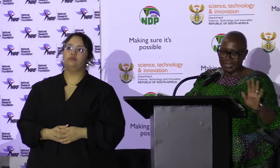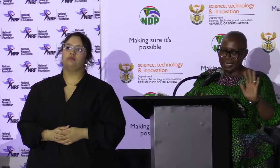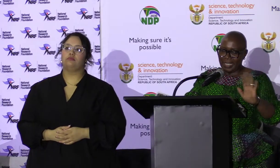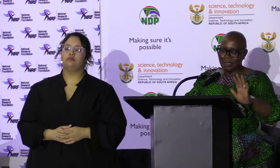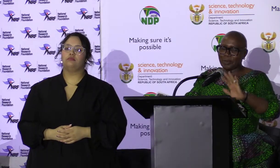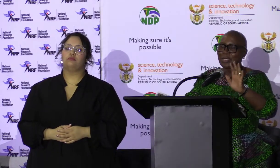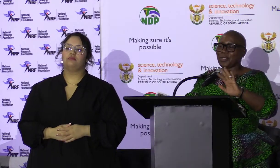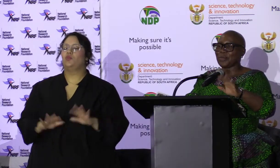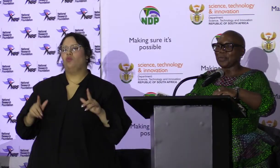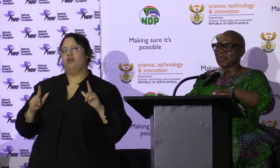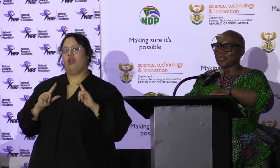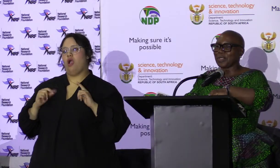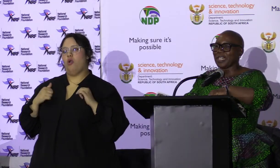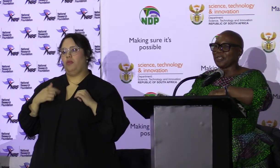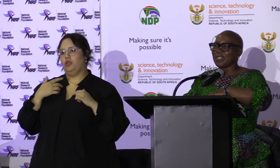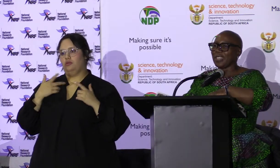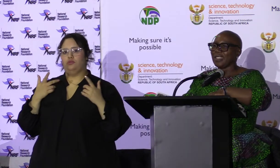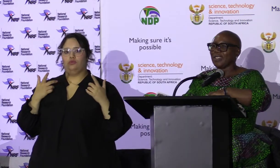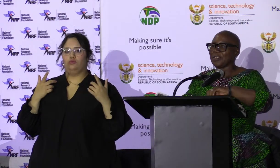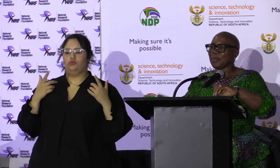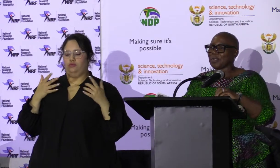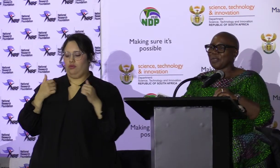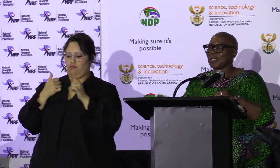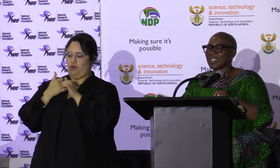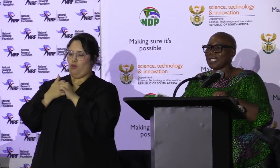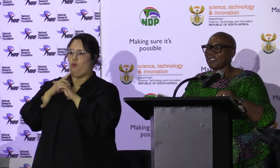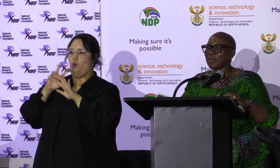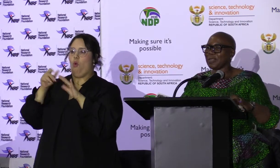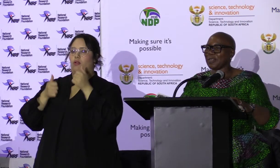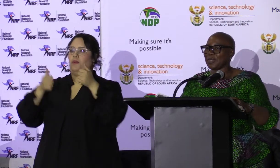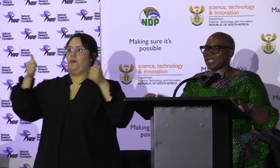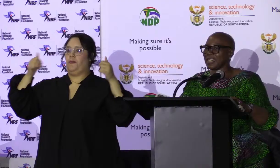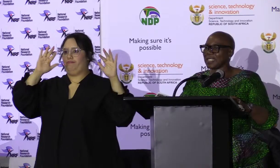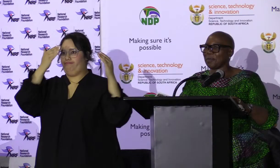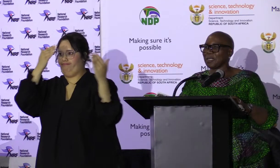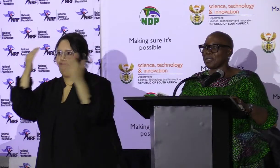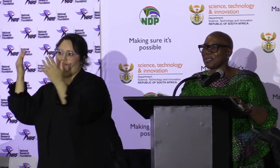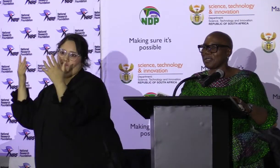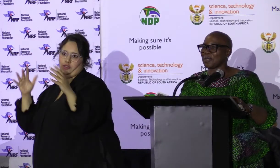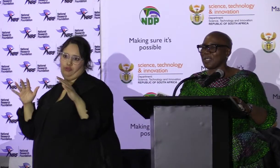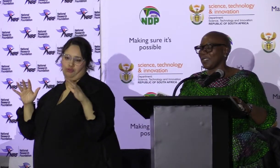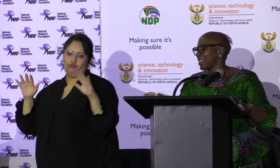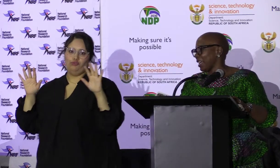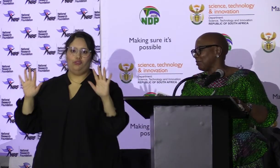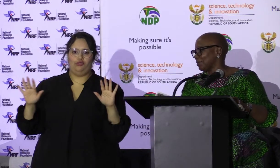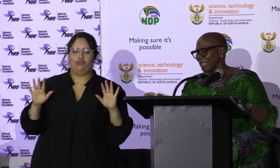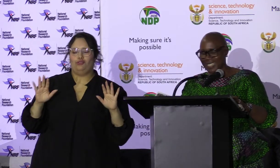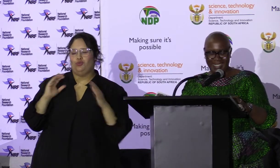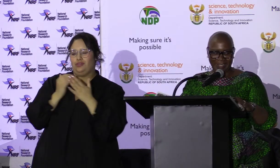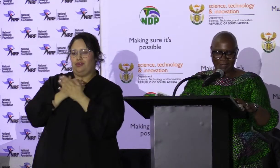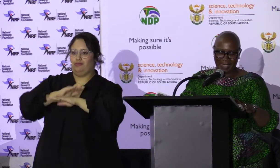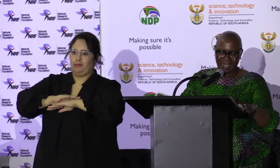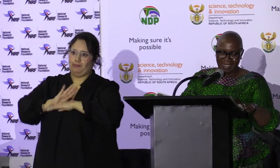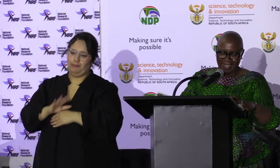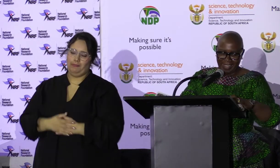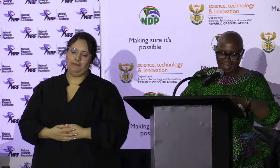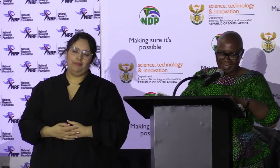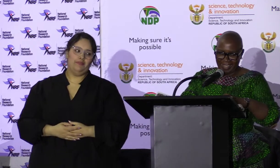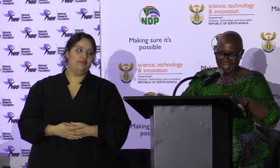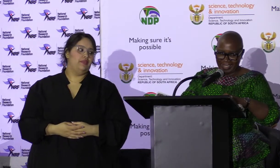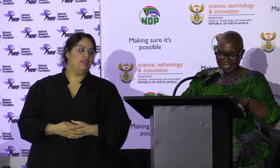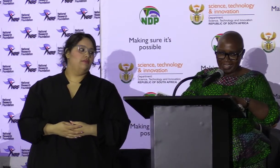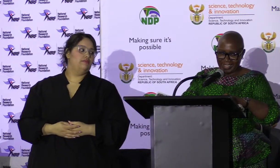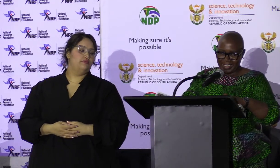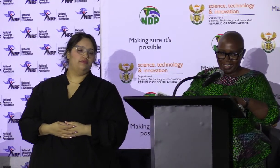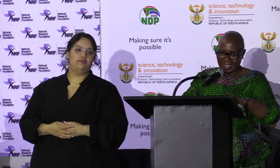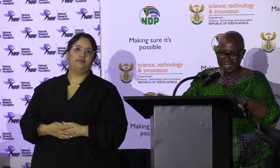Or just allow me to write on the protocols that have been already established to save time, Minister.